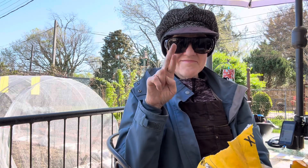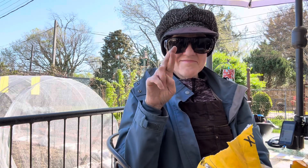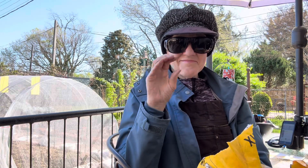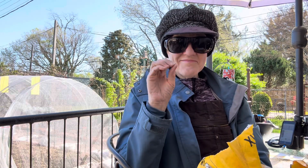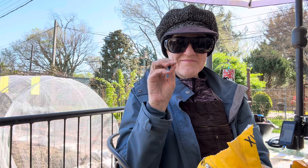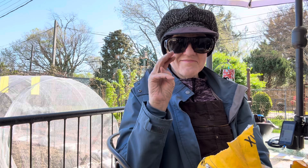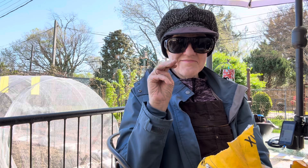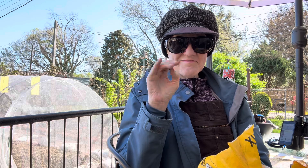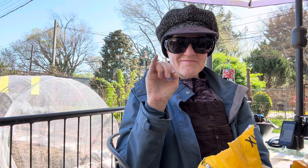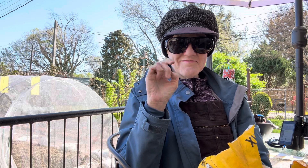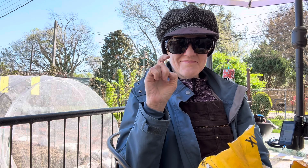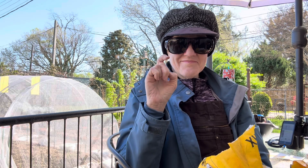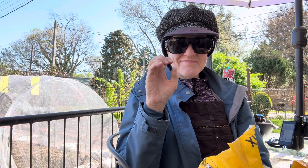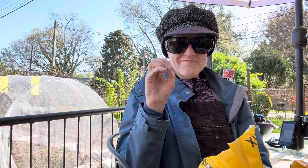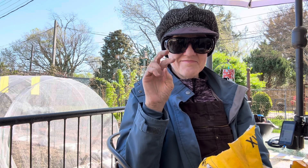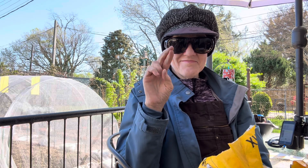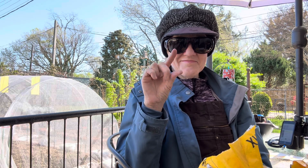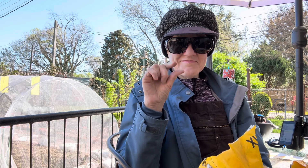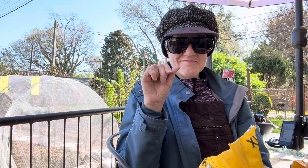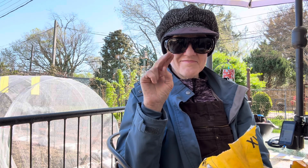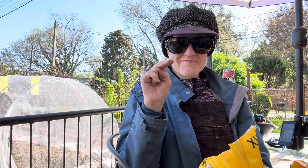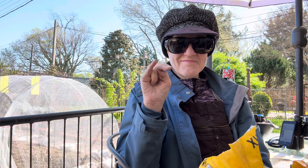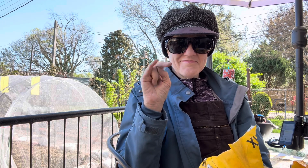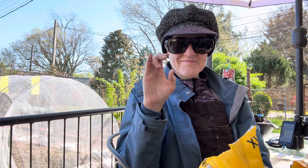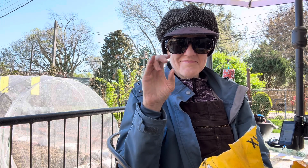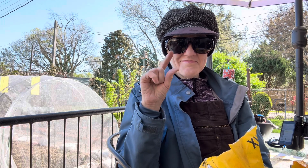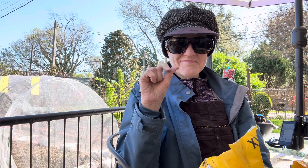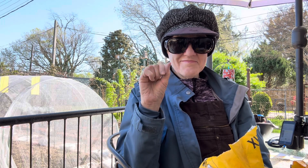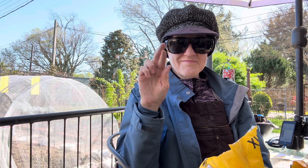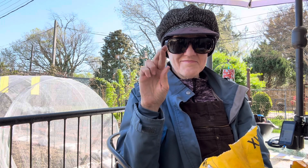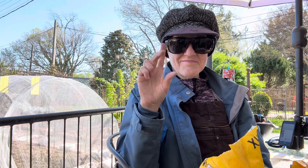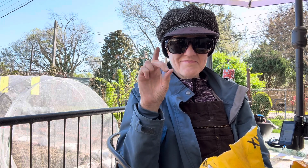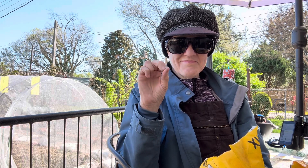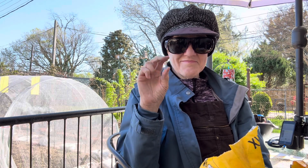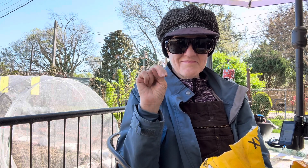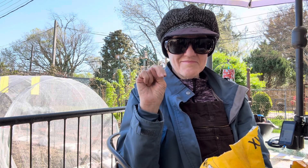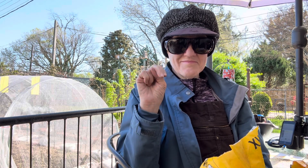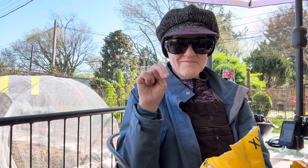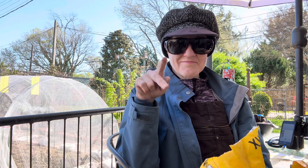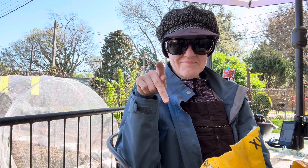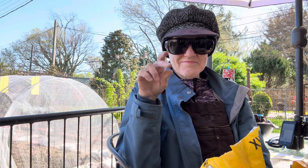I'm going to use Pro Mix Organic Garden potting soil.